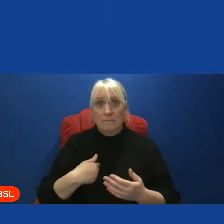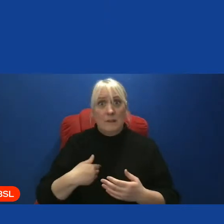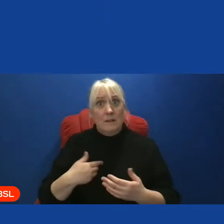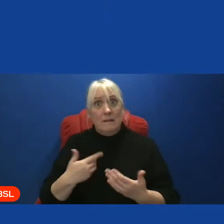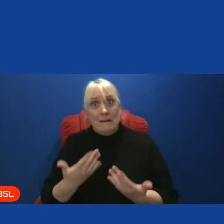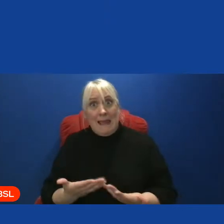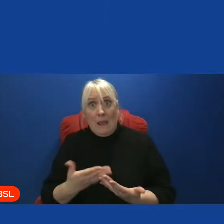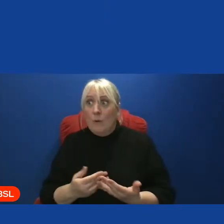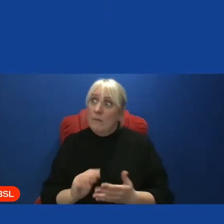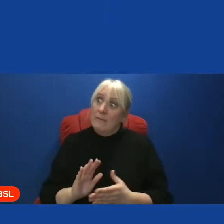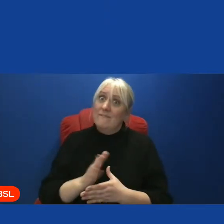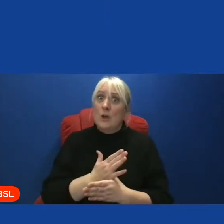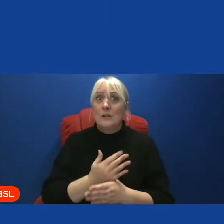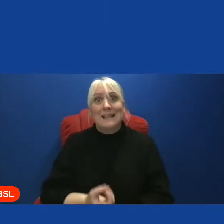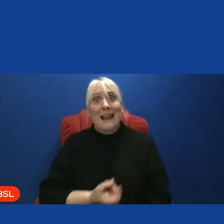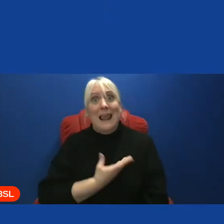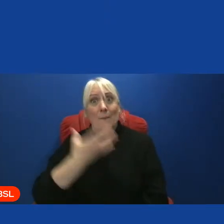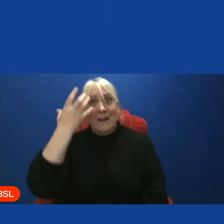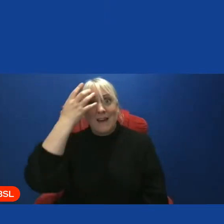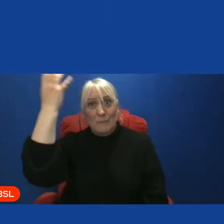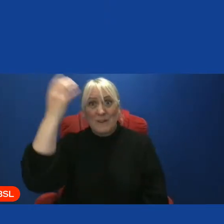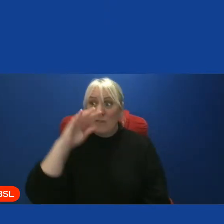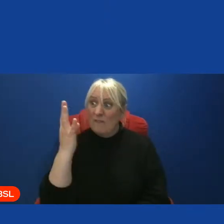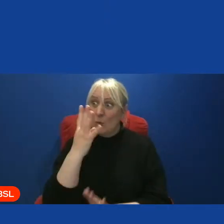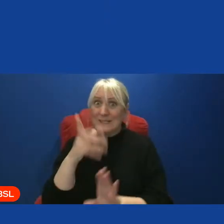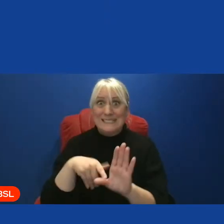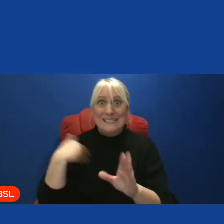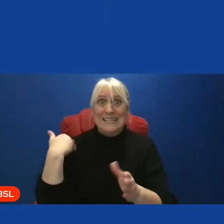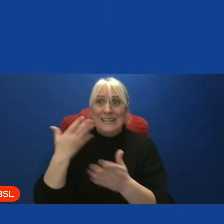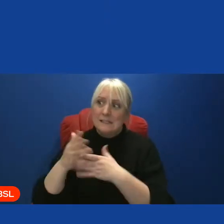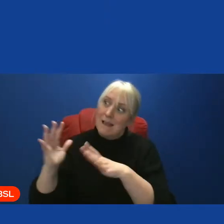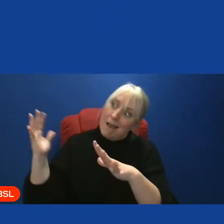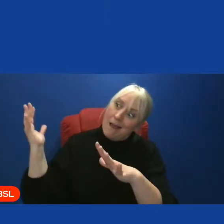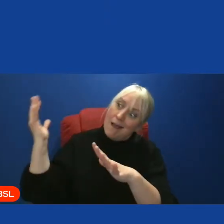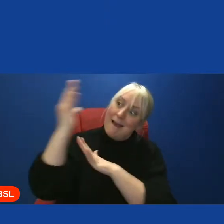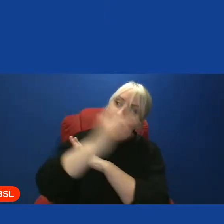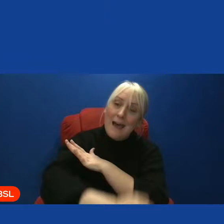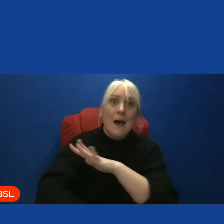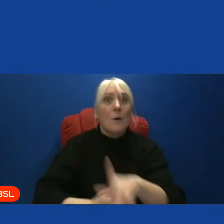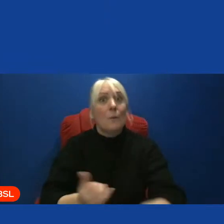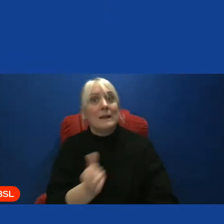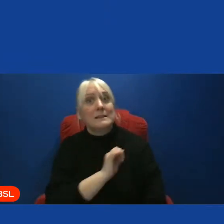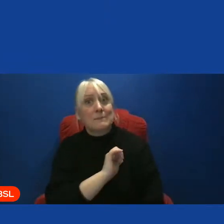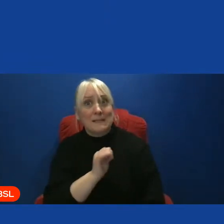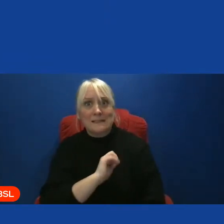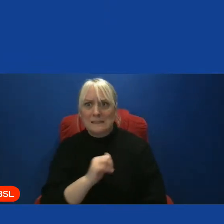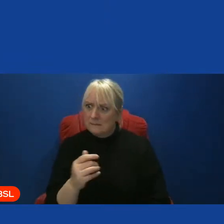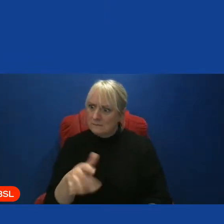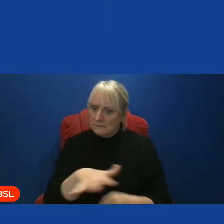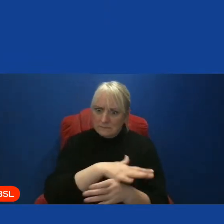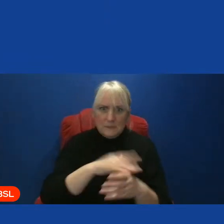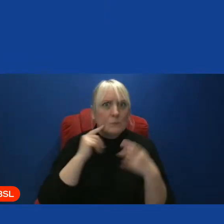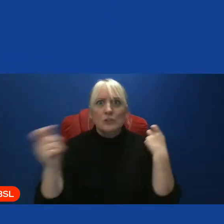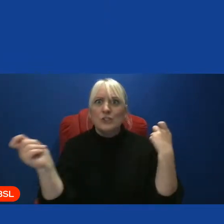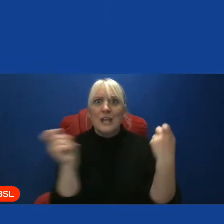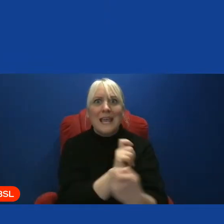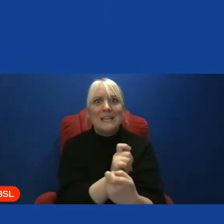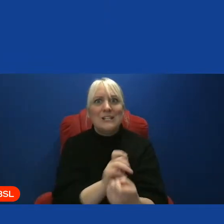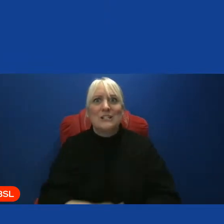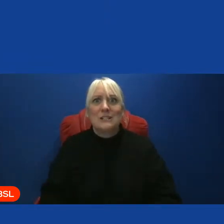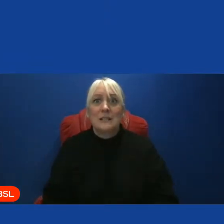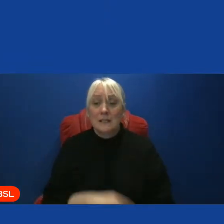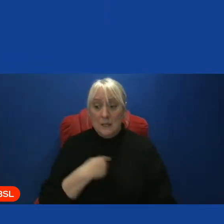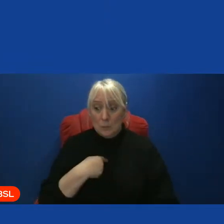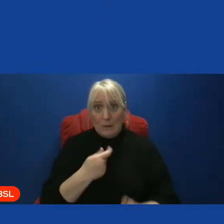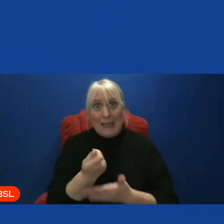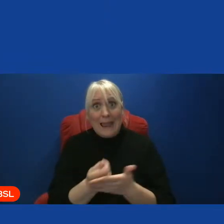in 14 years, when we were elected last July, we thought things were going to change because we were elected on that